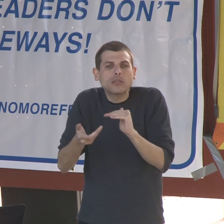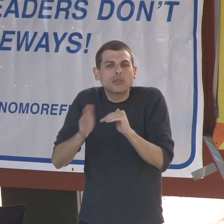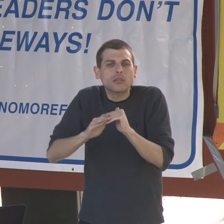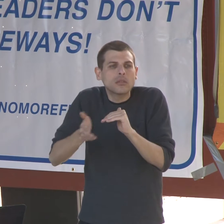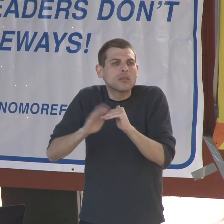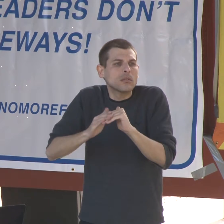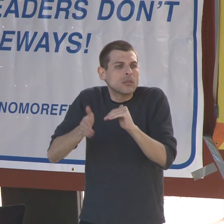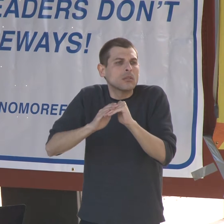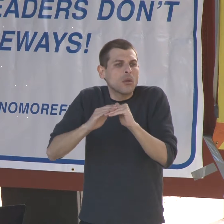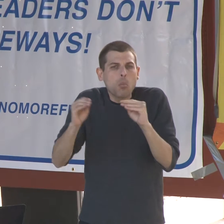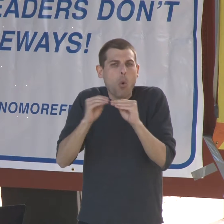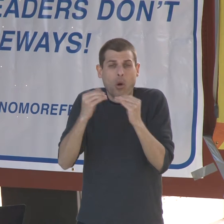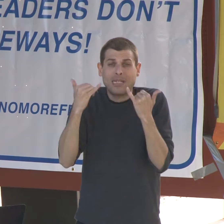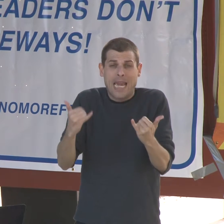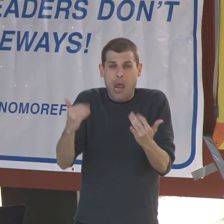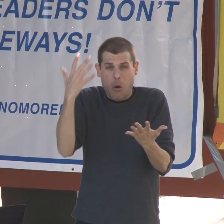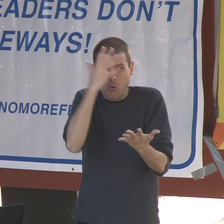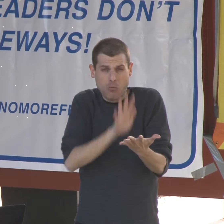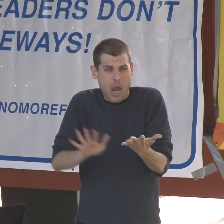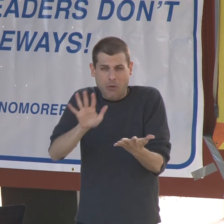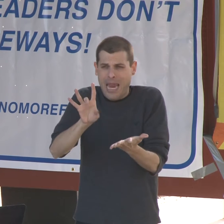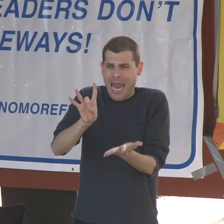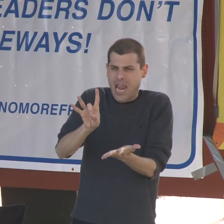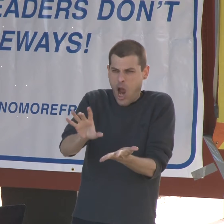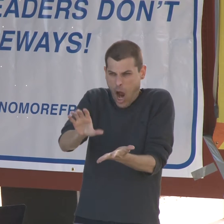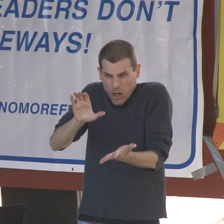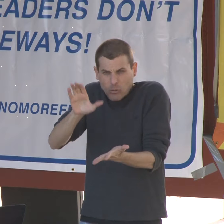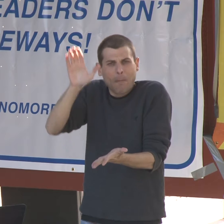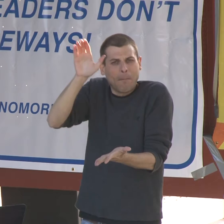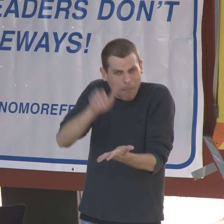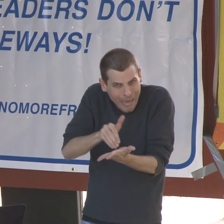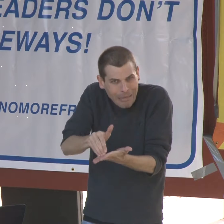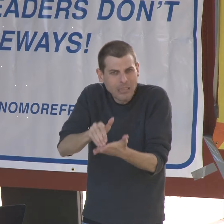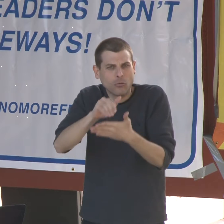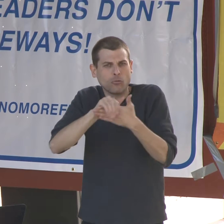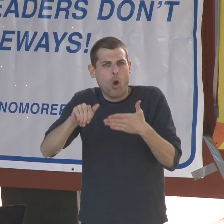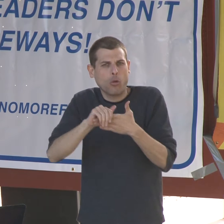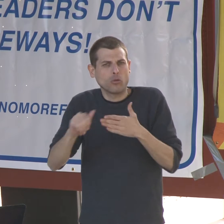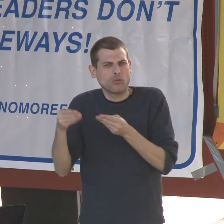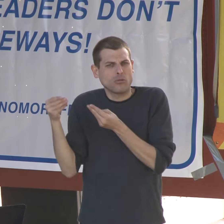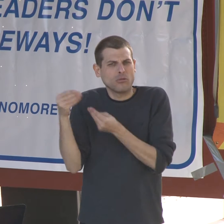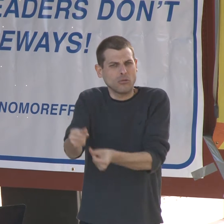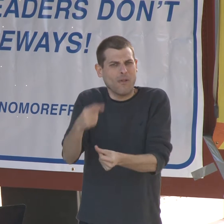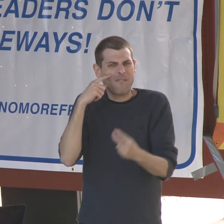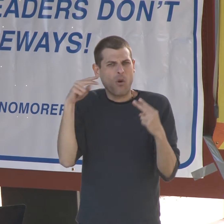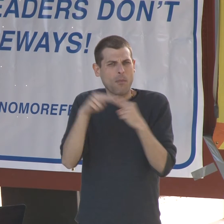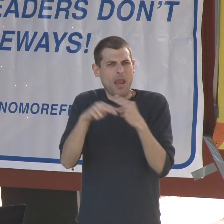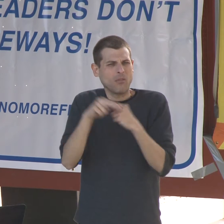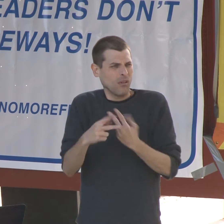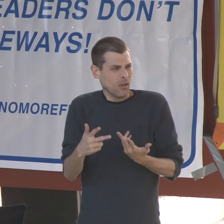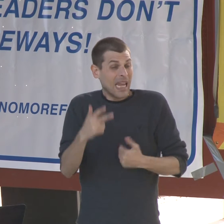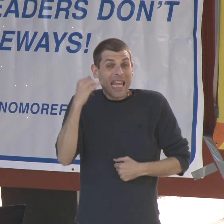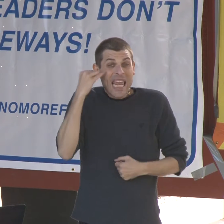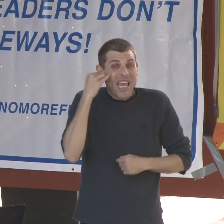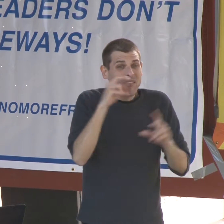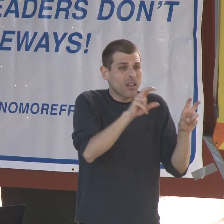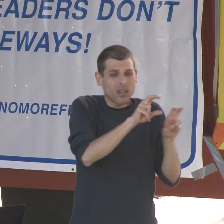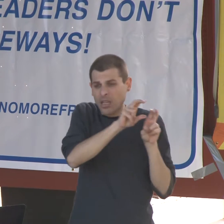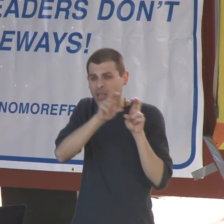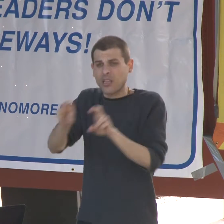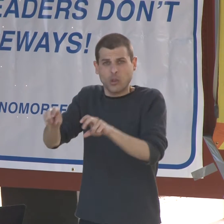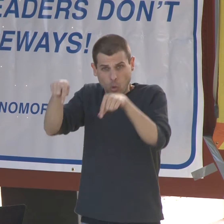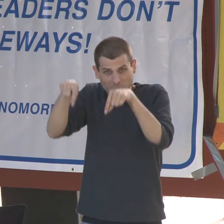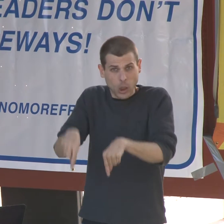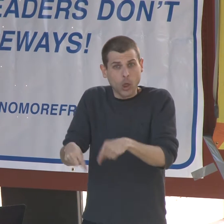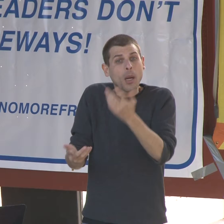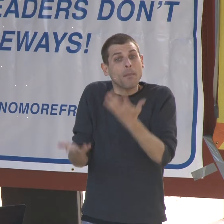latest estimate at nearly $800 million. Imagine what else ODOT could spend that money on to adapt to our current